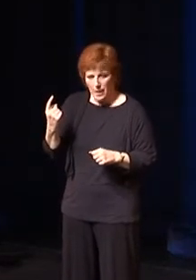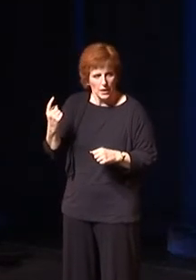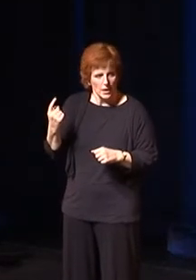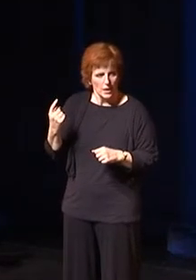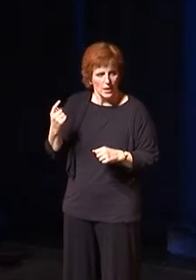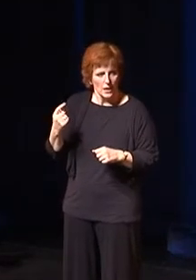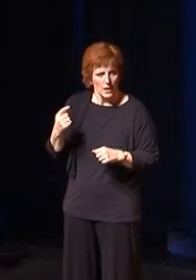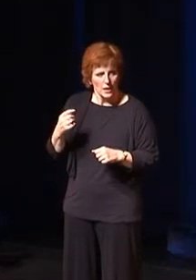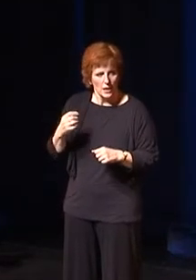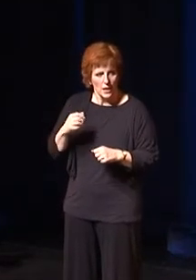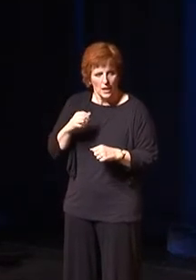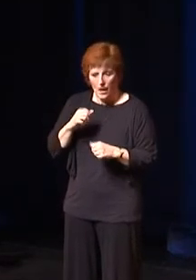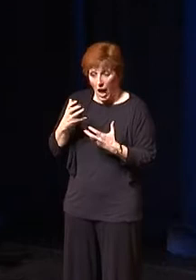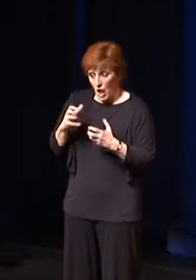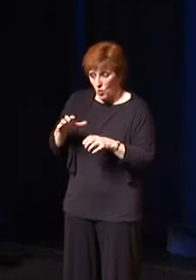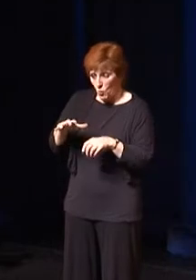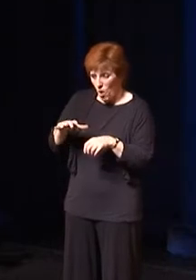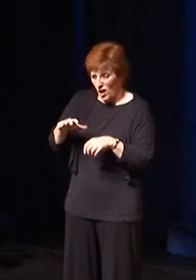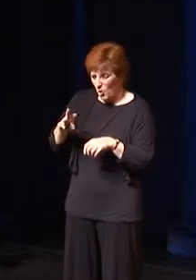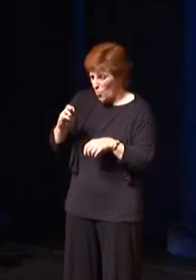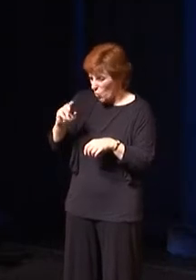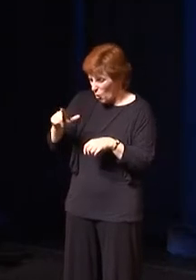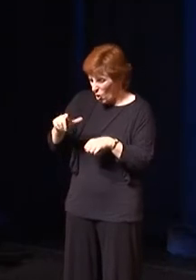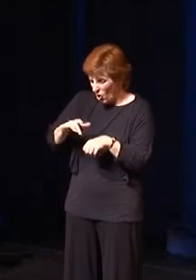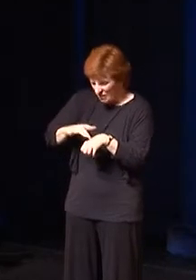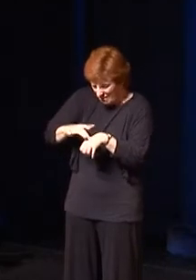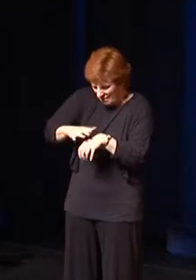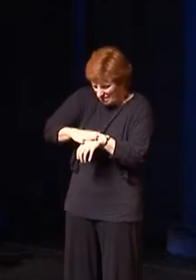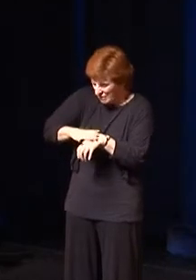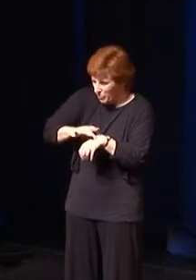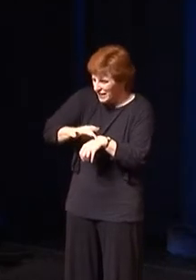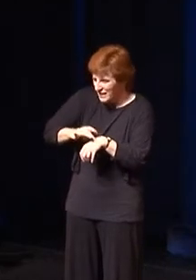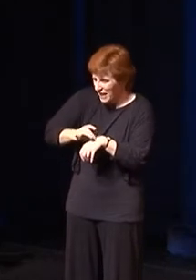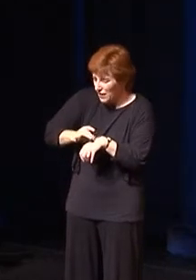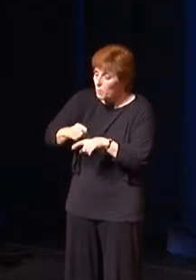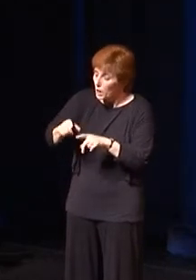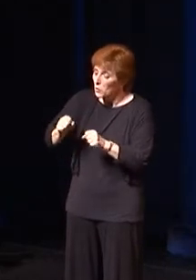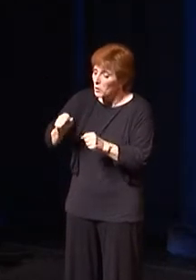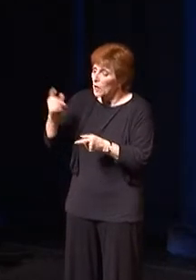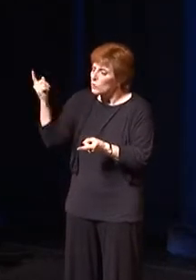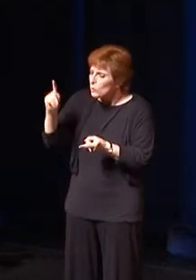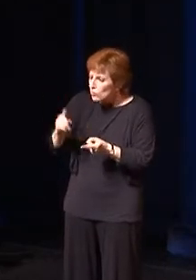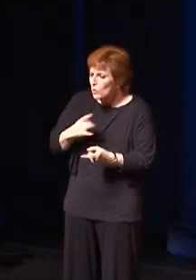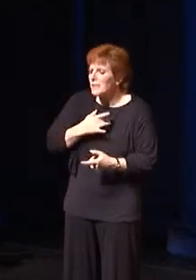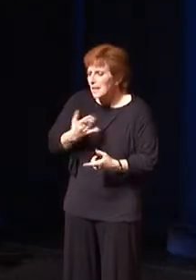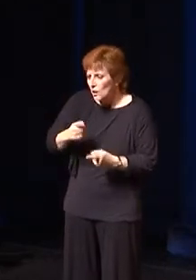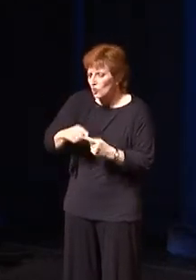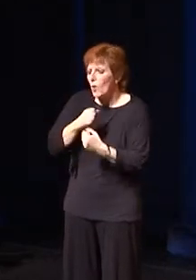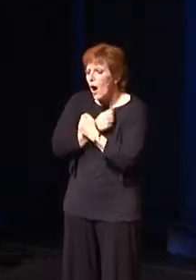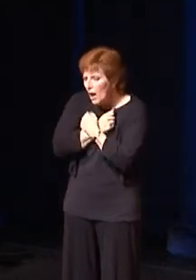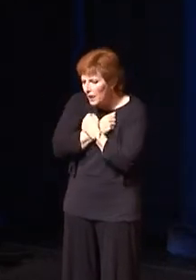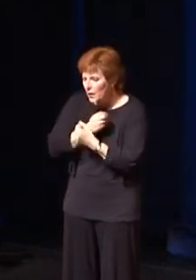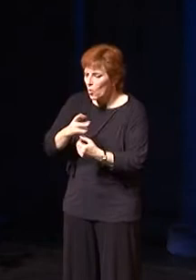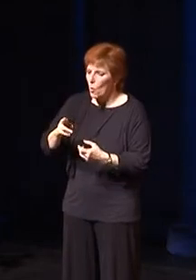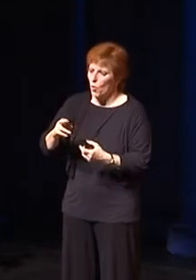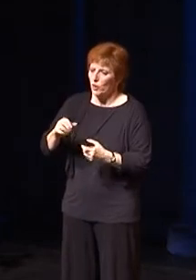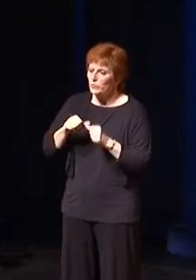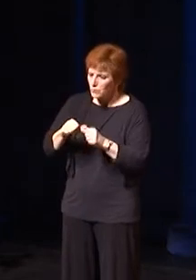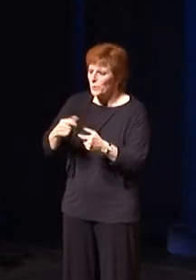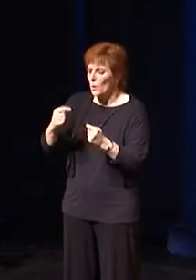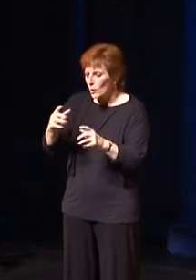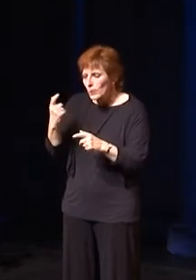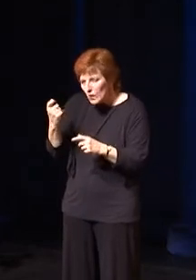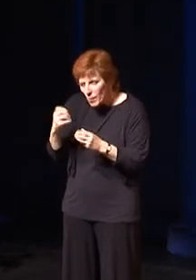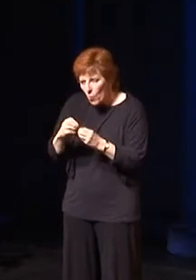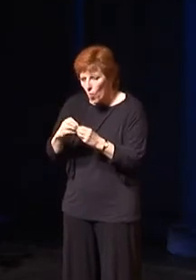scratchy wool against my skin, but you can gradually desensitize to the hugging, you know, where you just keep trying to do it a